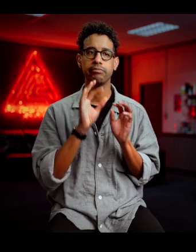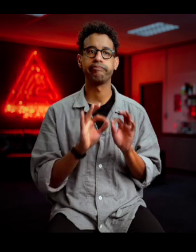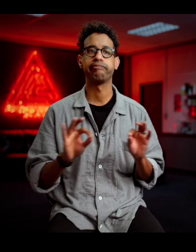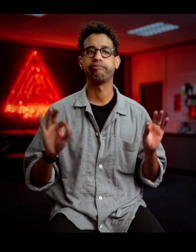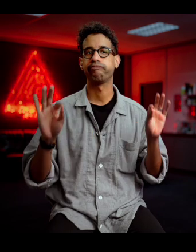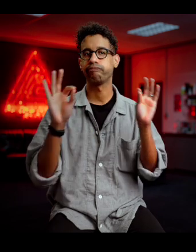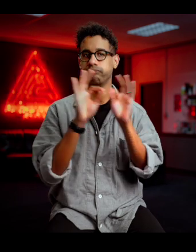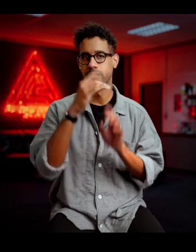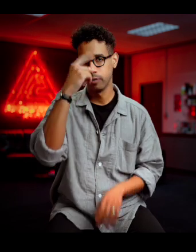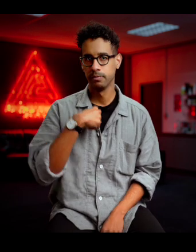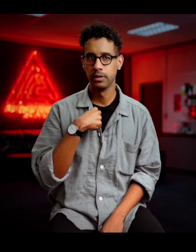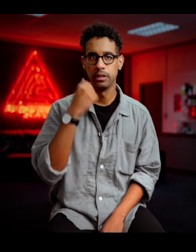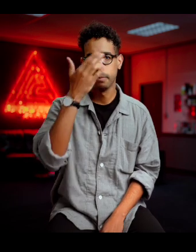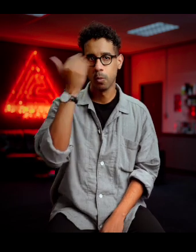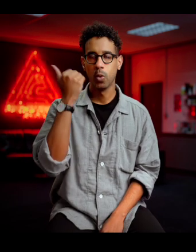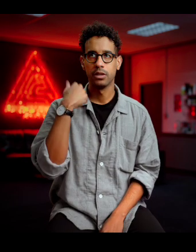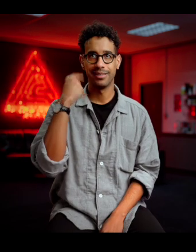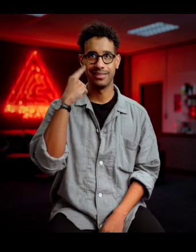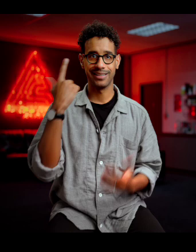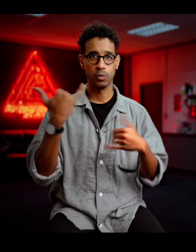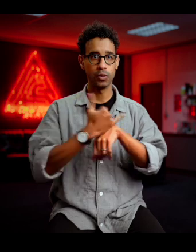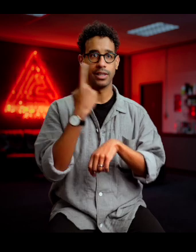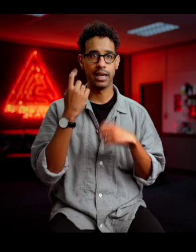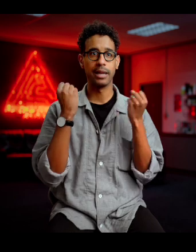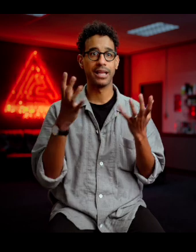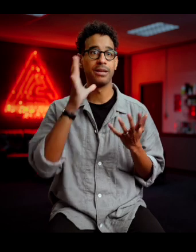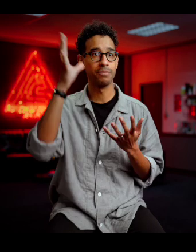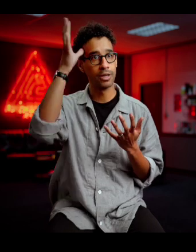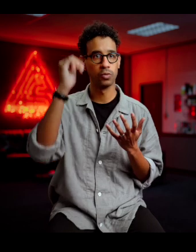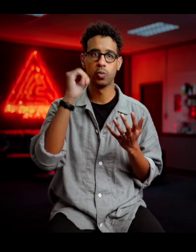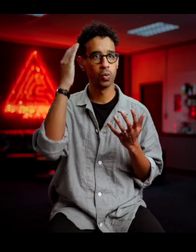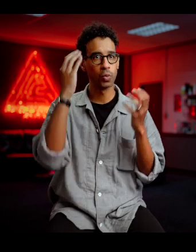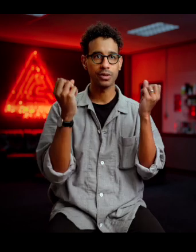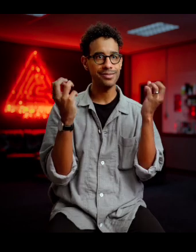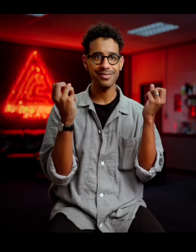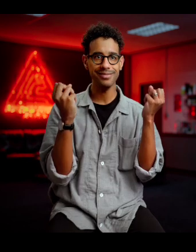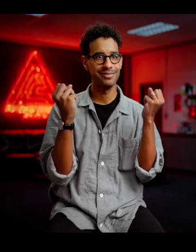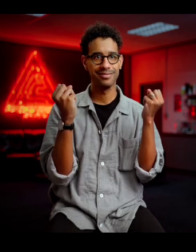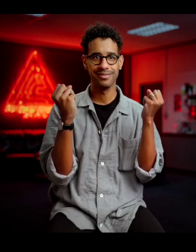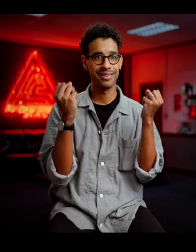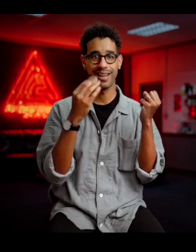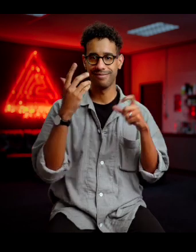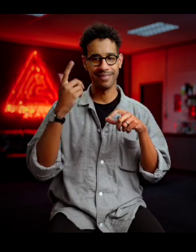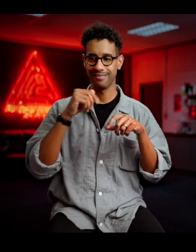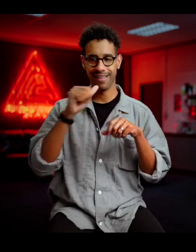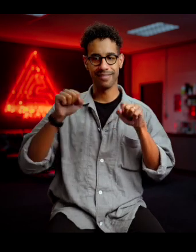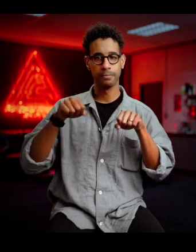that in the movie and thought it would be super critical to be a part of this film because today, a lot of parents that have deaf children don't